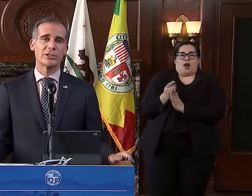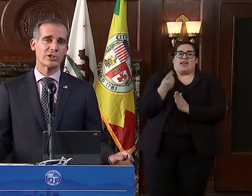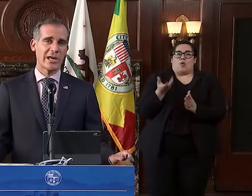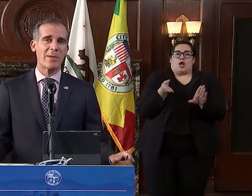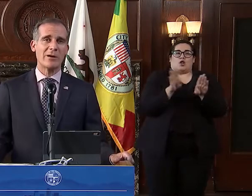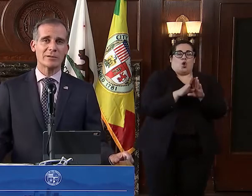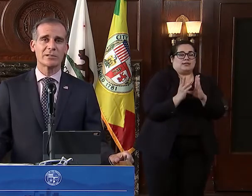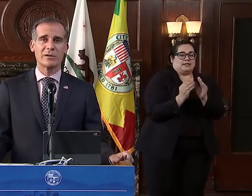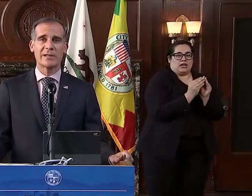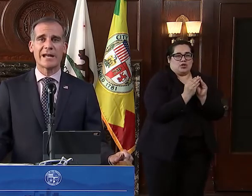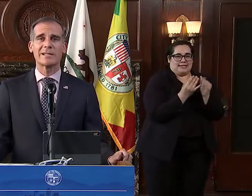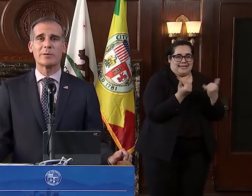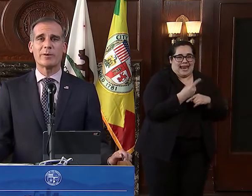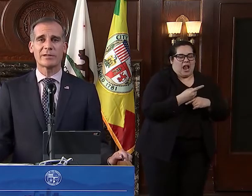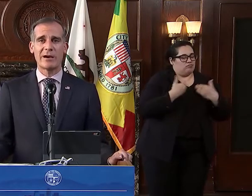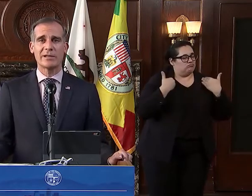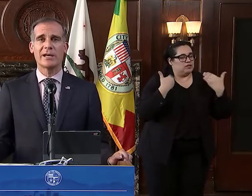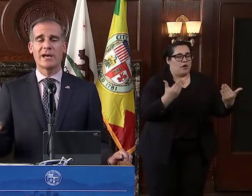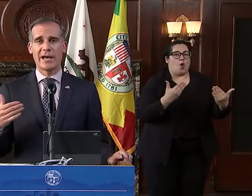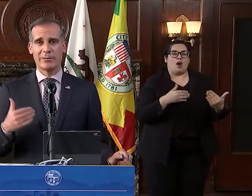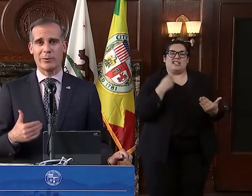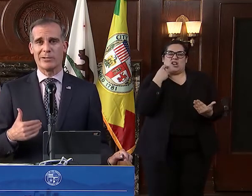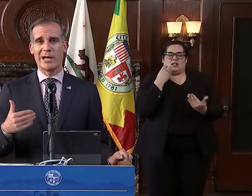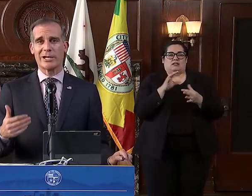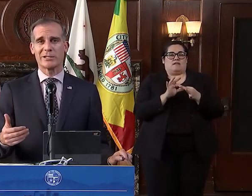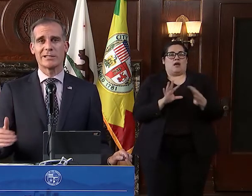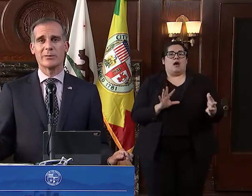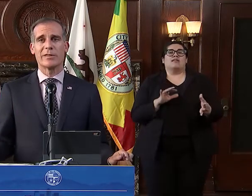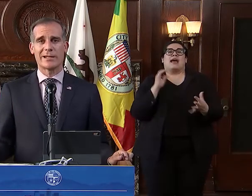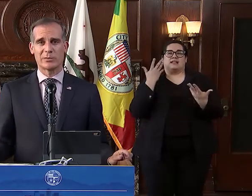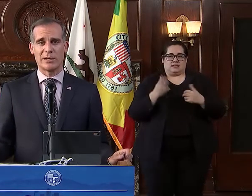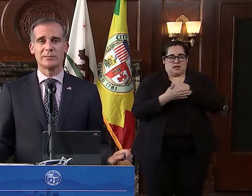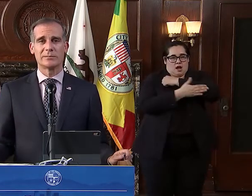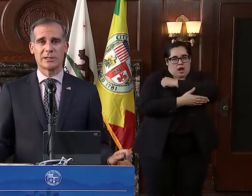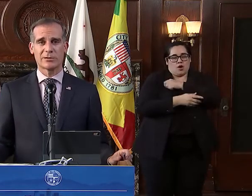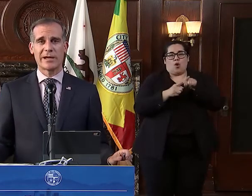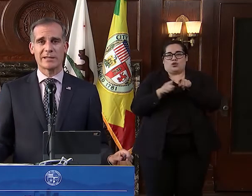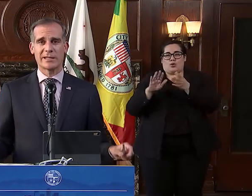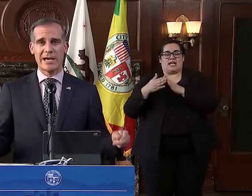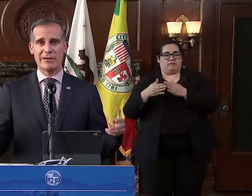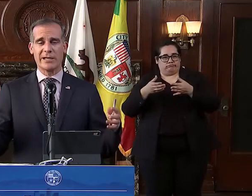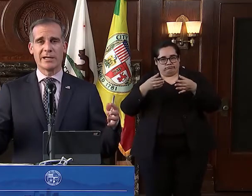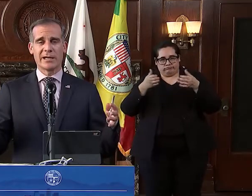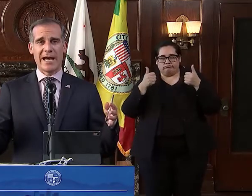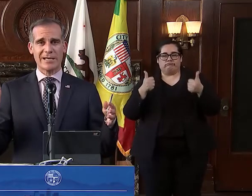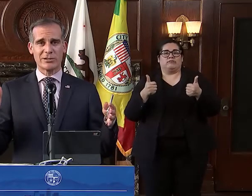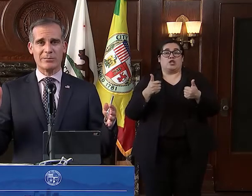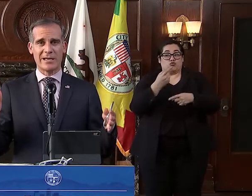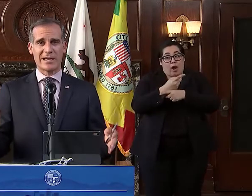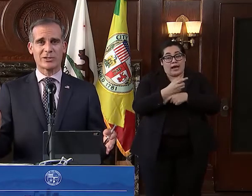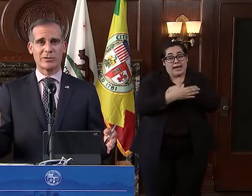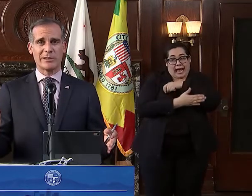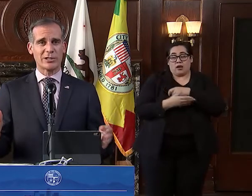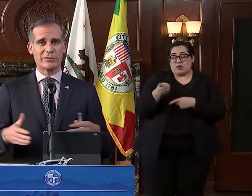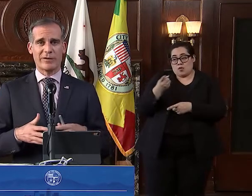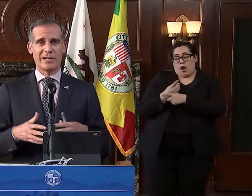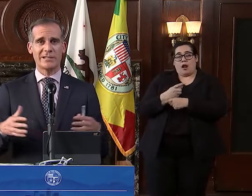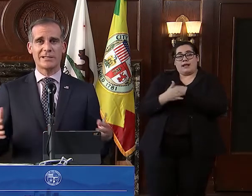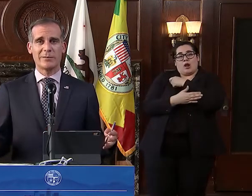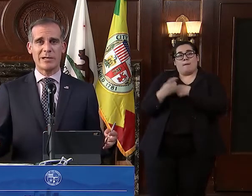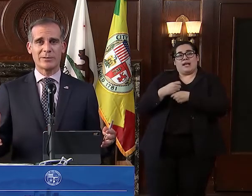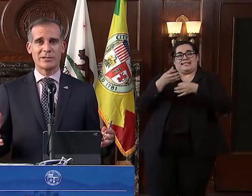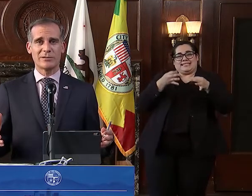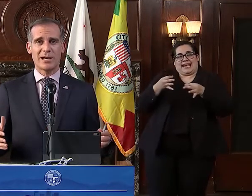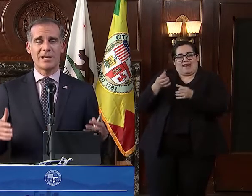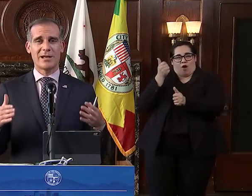forward. It just came out. So that has been both county, and we will align our city with that as well. It's correct that the county has to make that determination for any